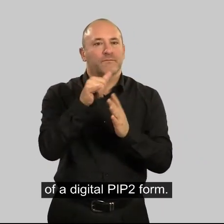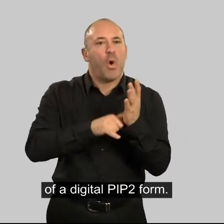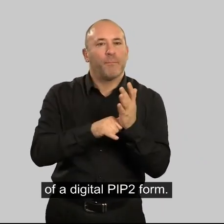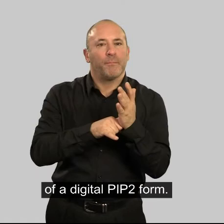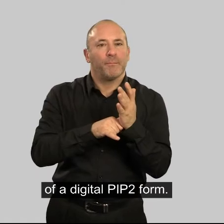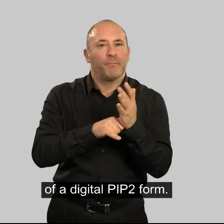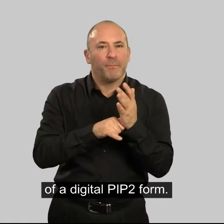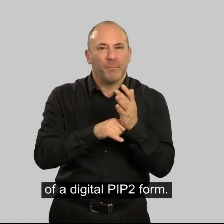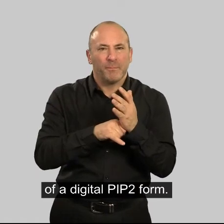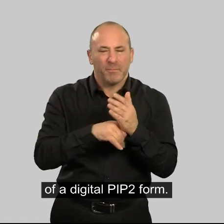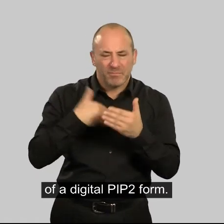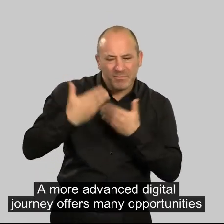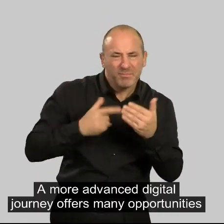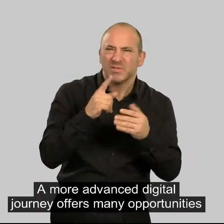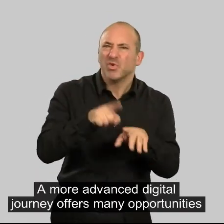form.